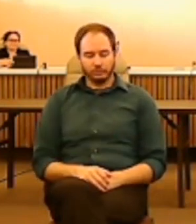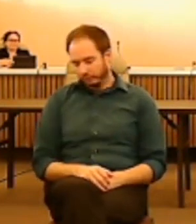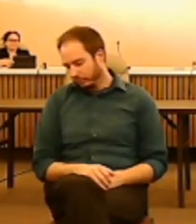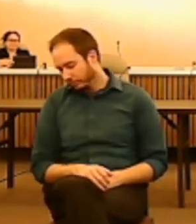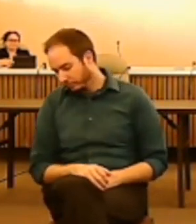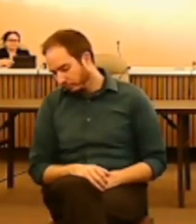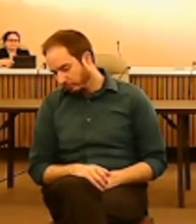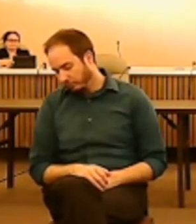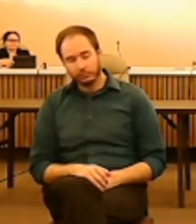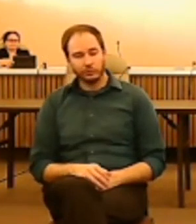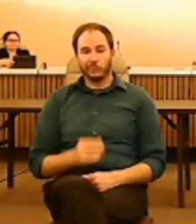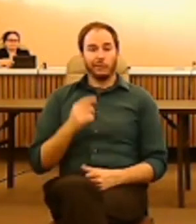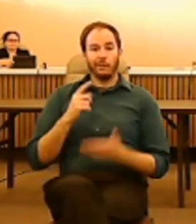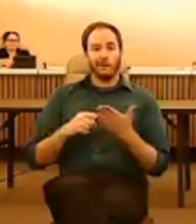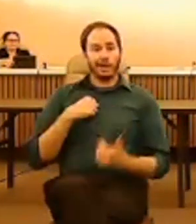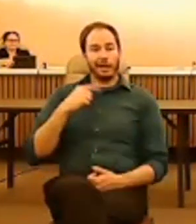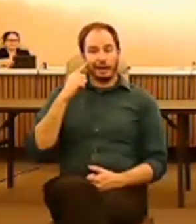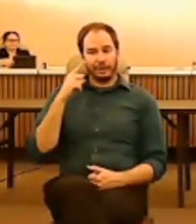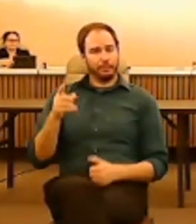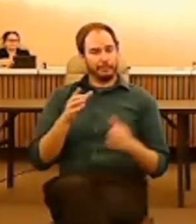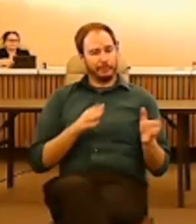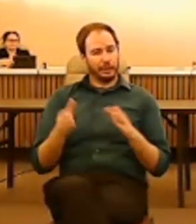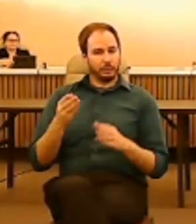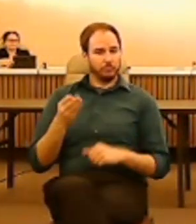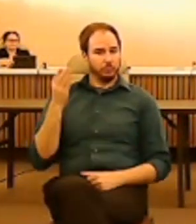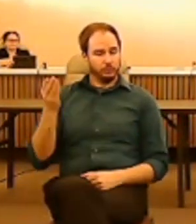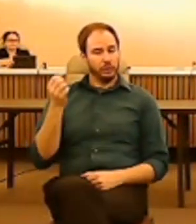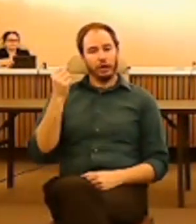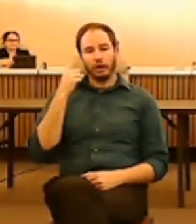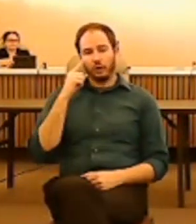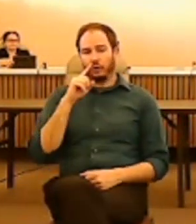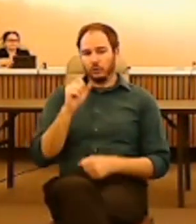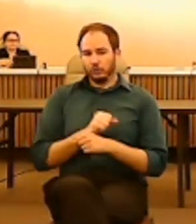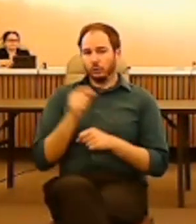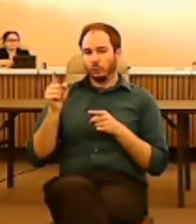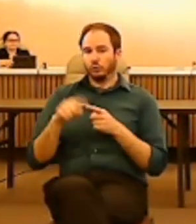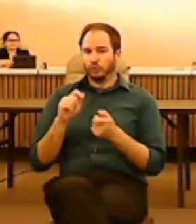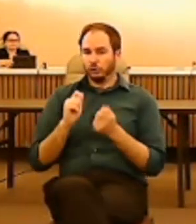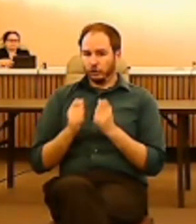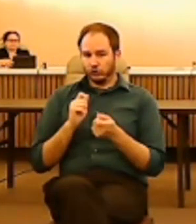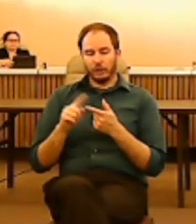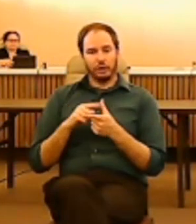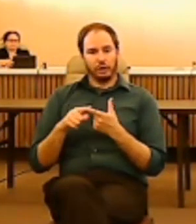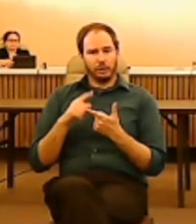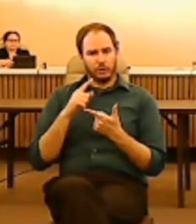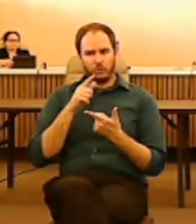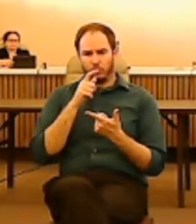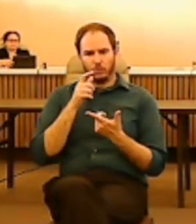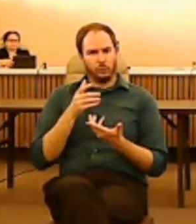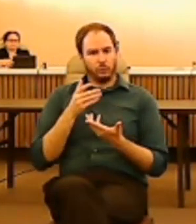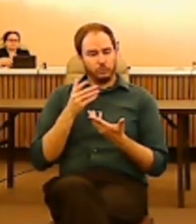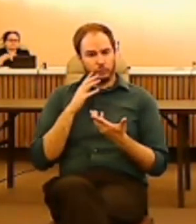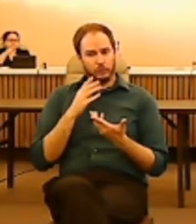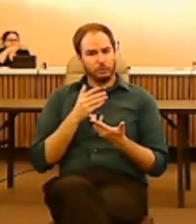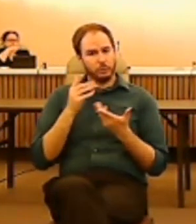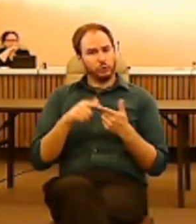So what I'm understanding is this is the plan, you're presenting the plan, but when you go to make the changes, then it's brought before the public